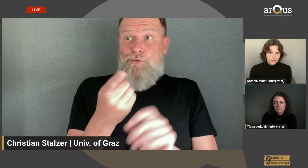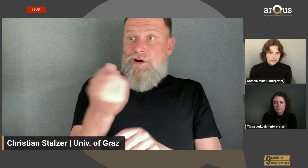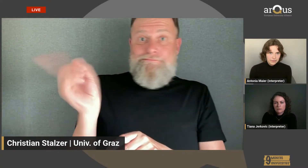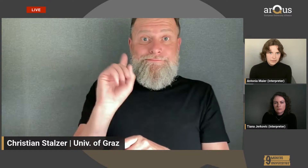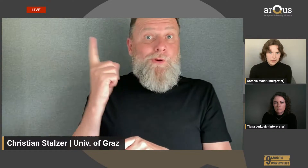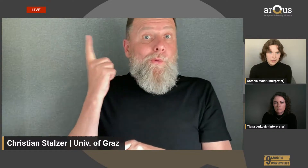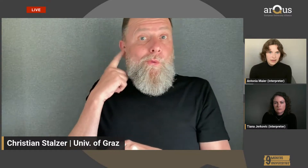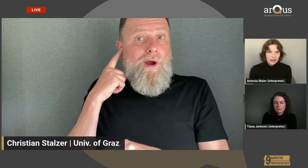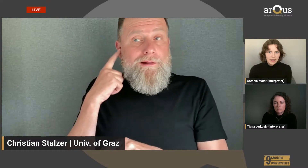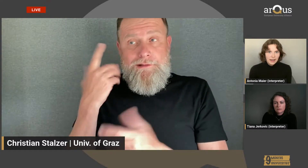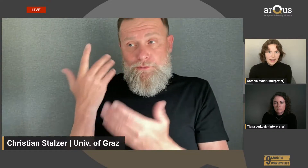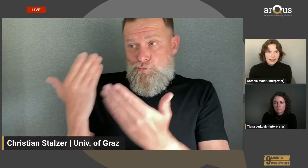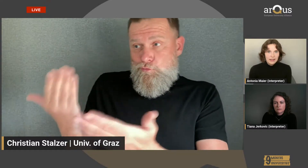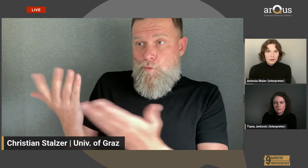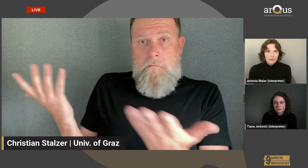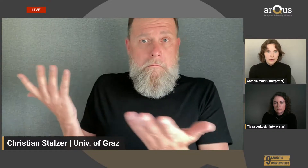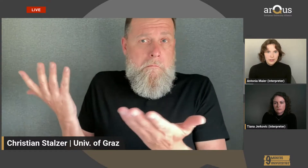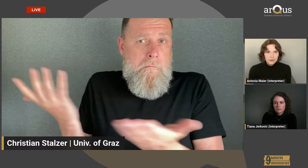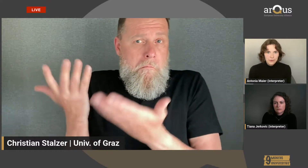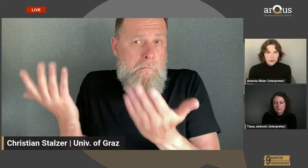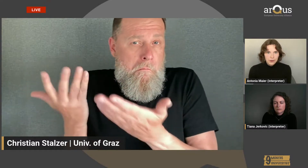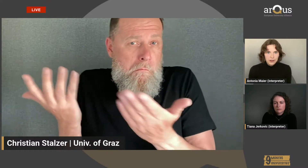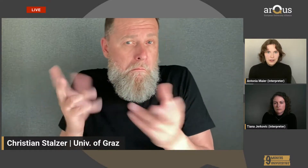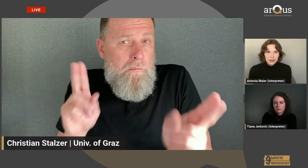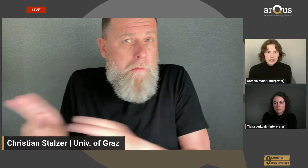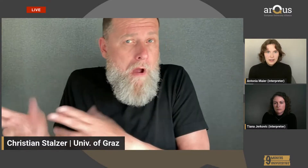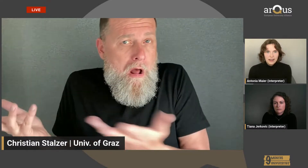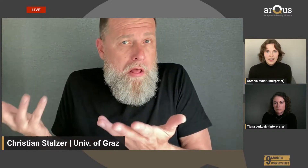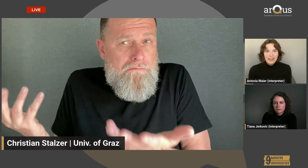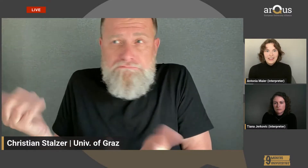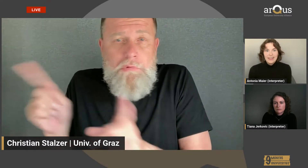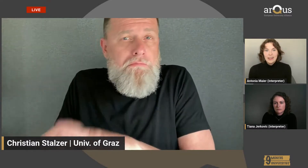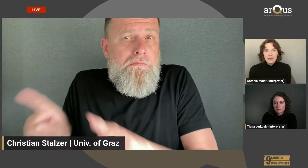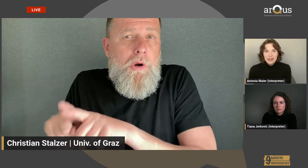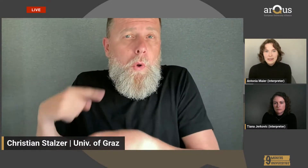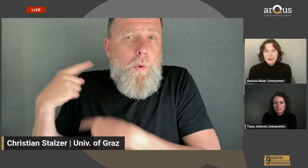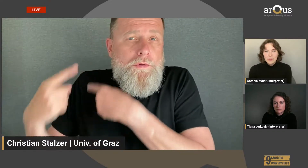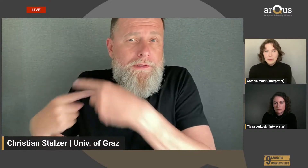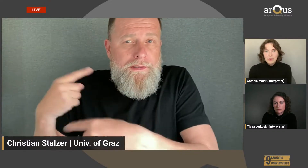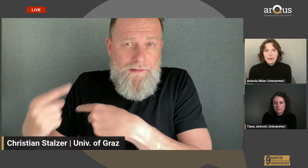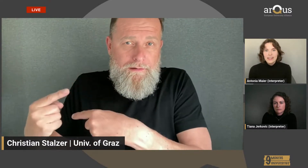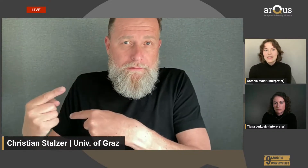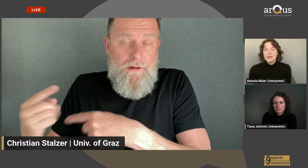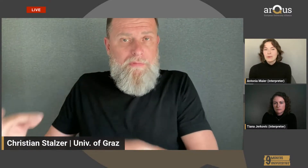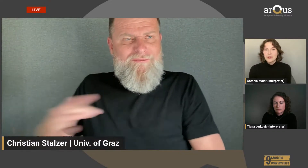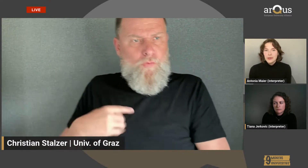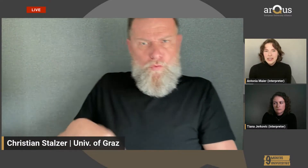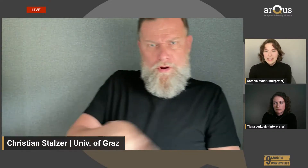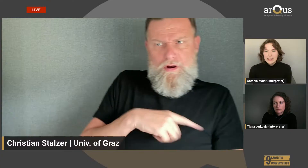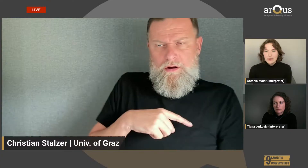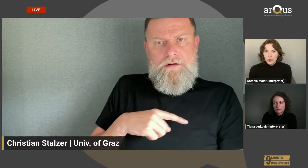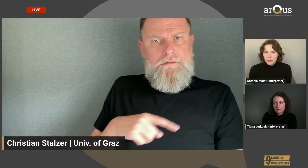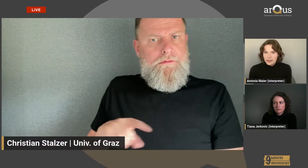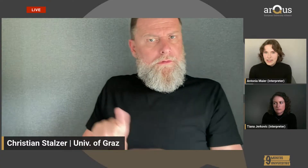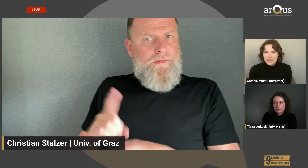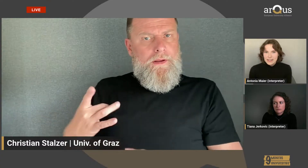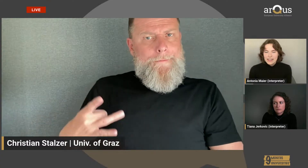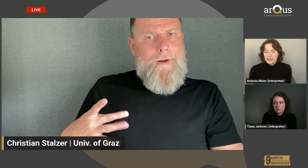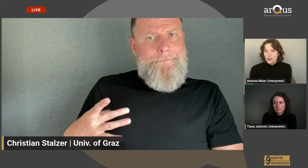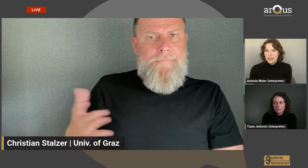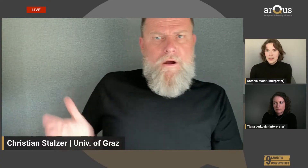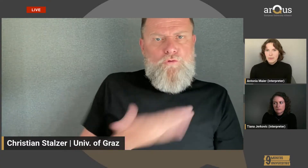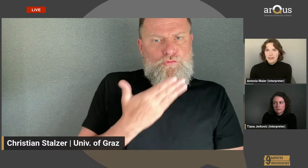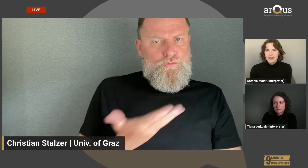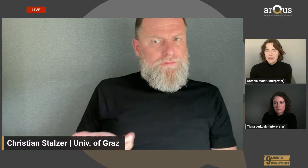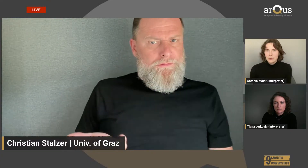autism. And of course for hearing people, it's a routine, it's normal,